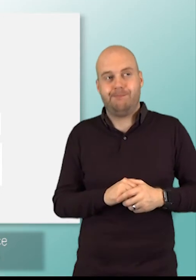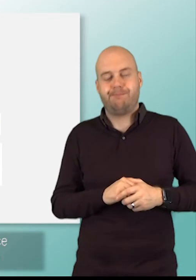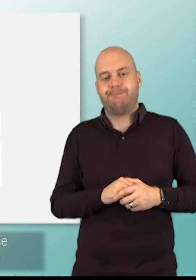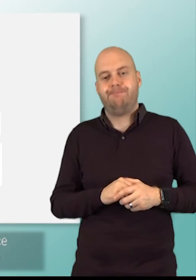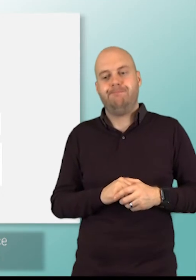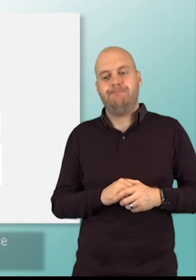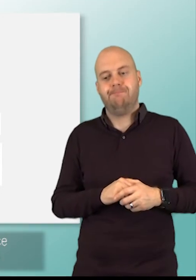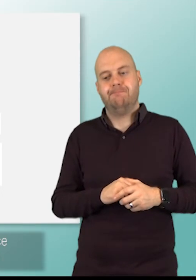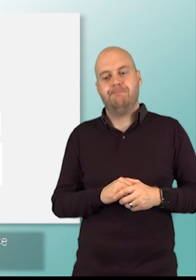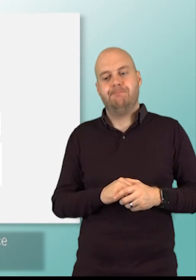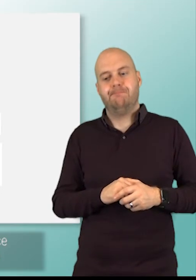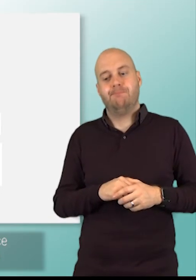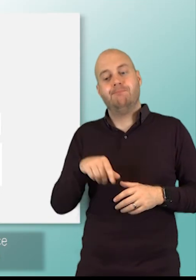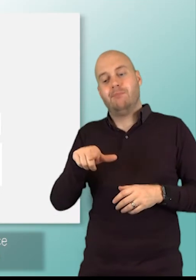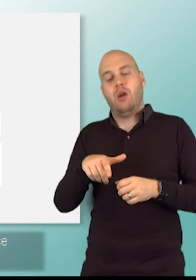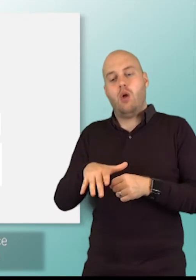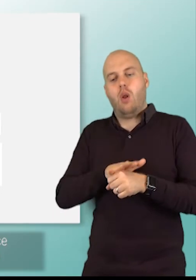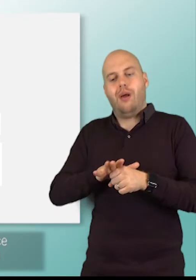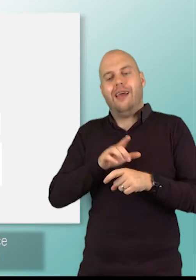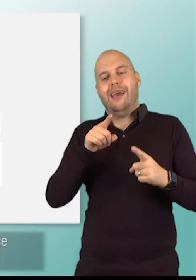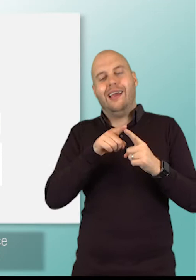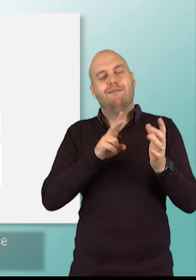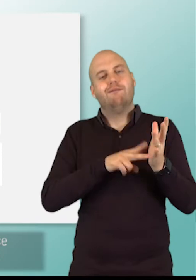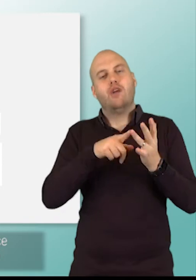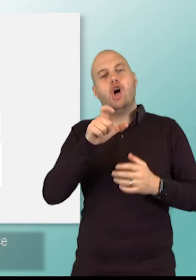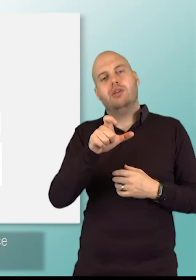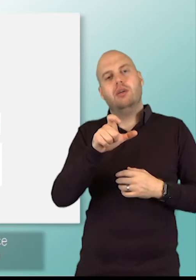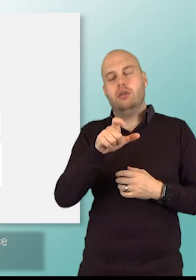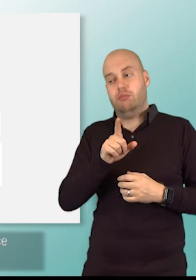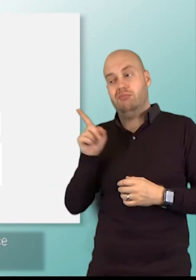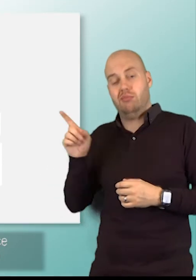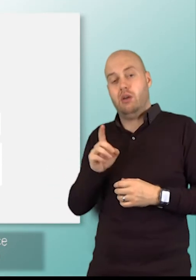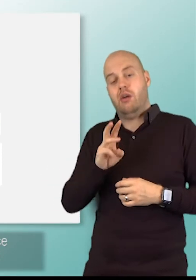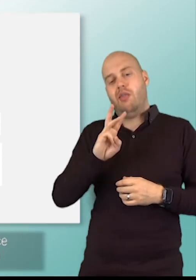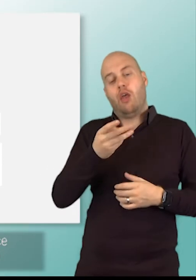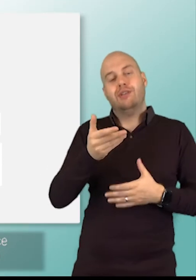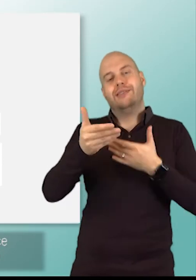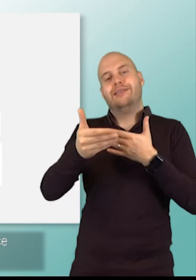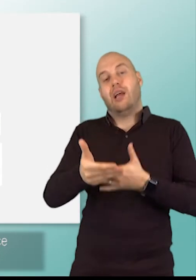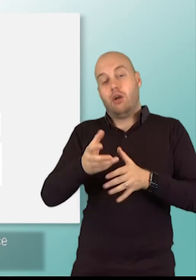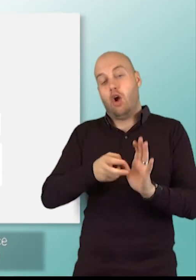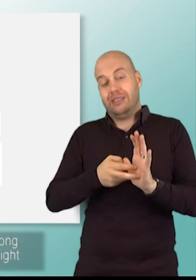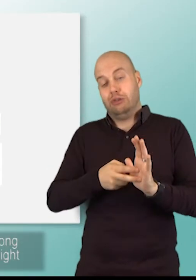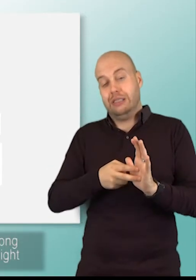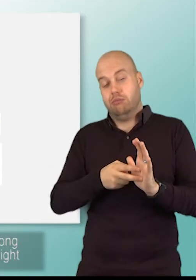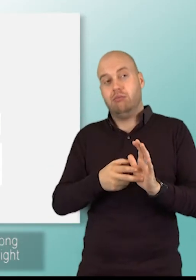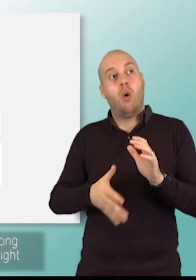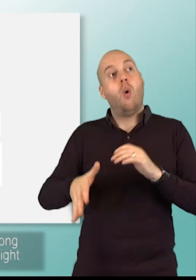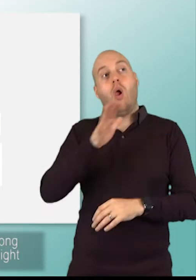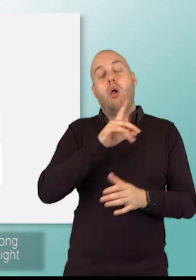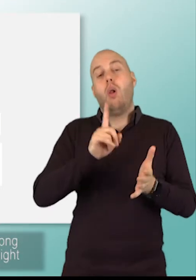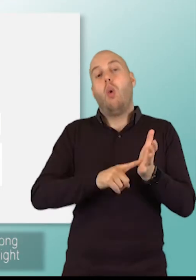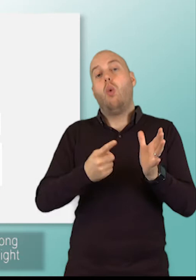Locally, EVOC is one of the third sector interface organisations. Every local authority area has a third